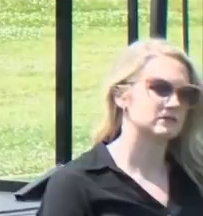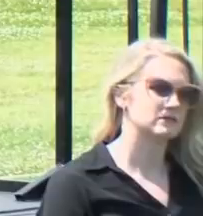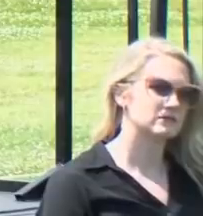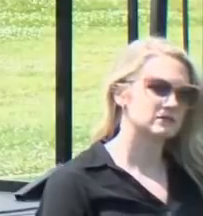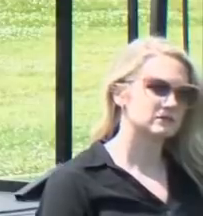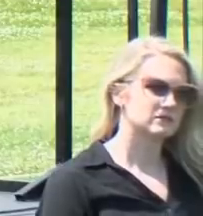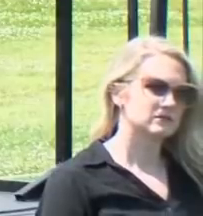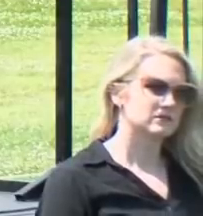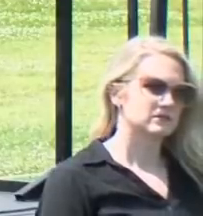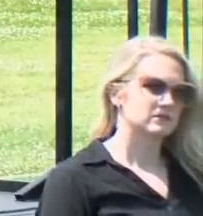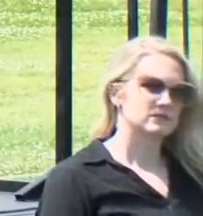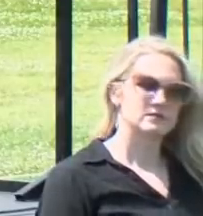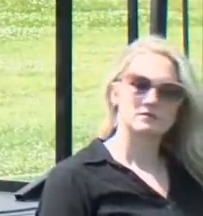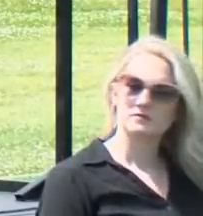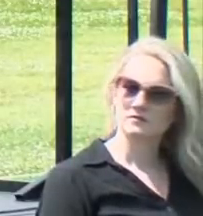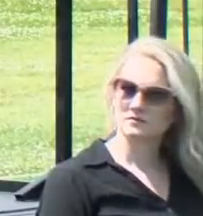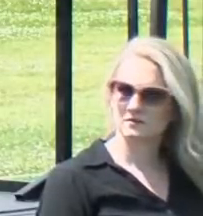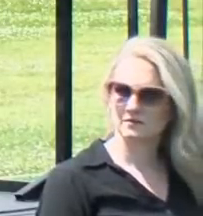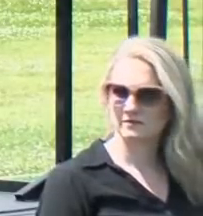Leah Carlson,